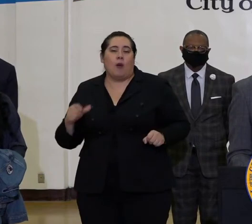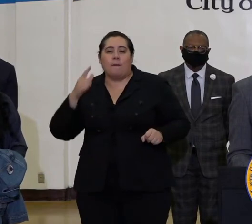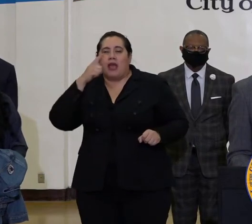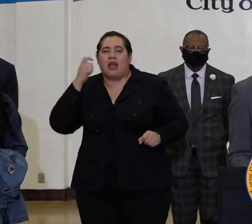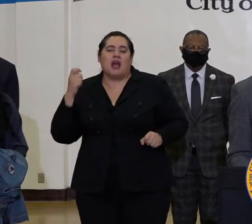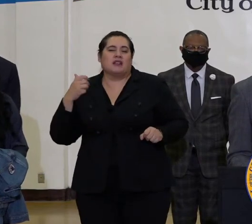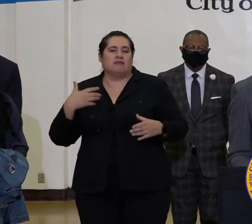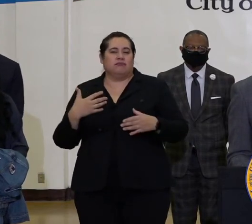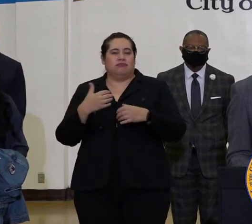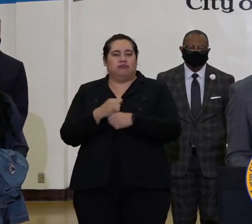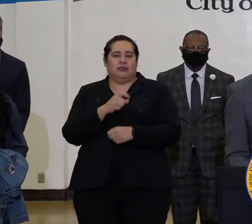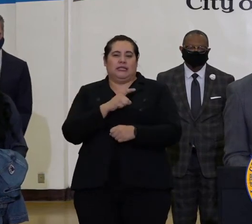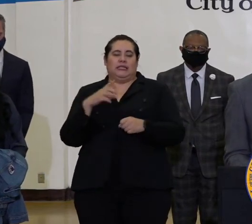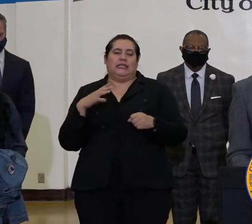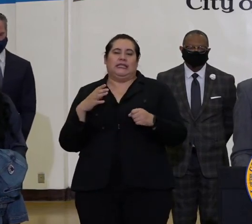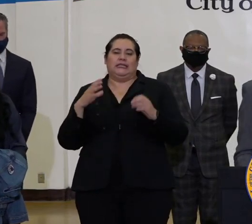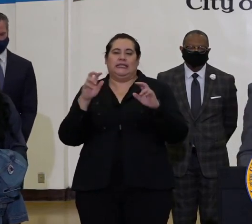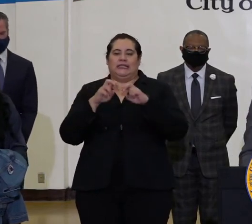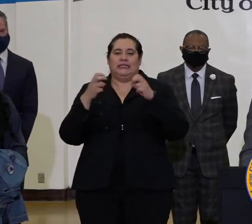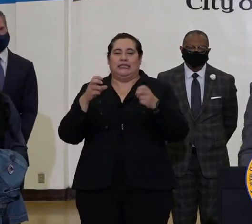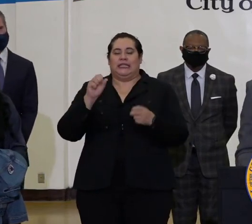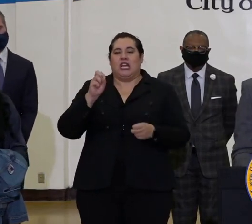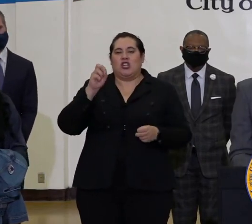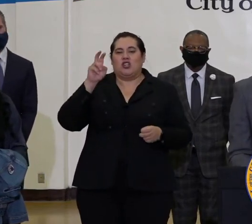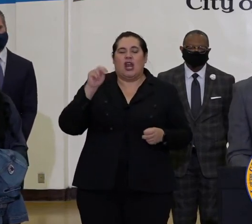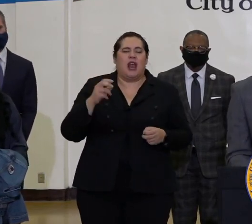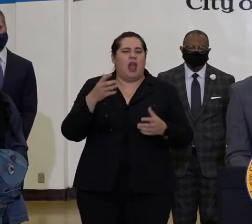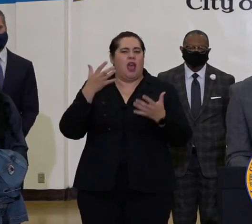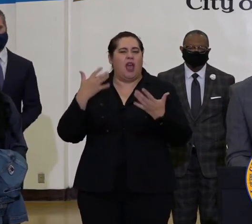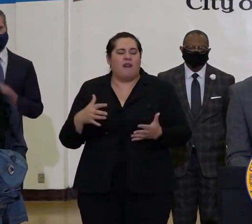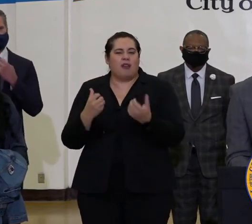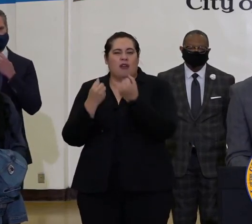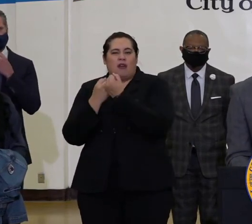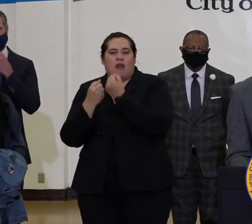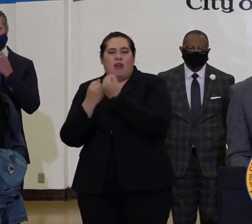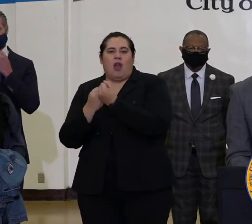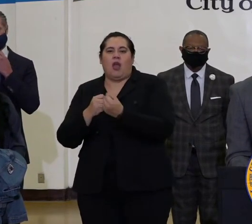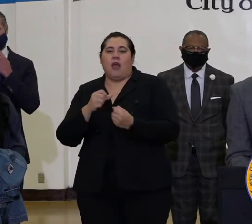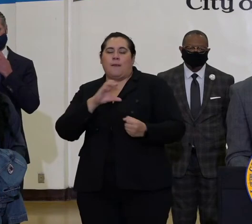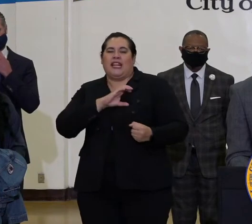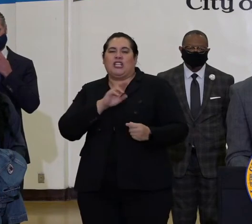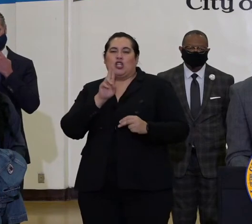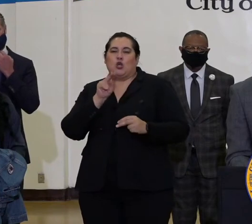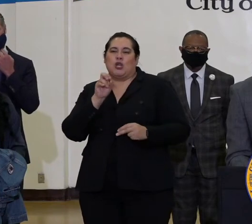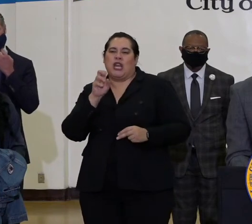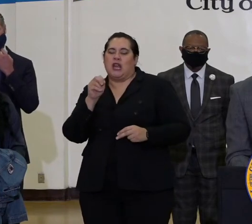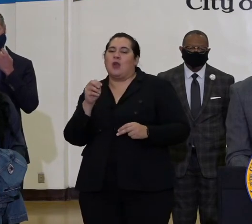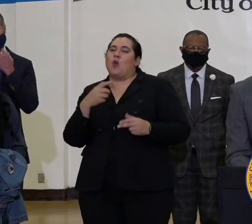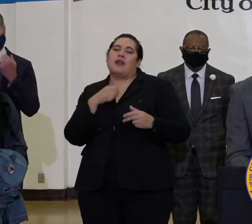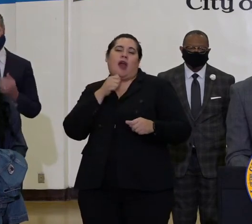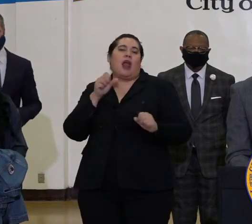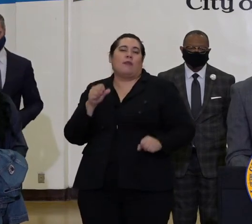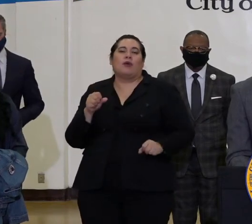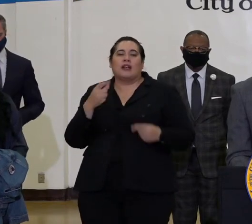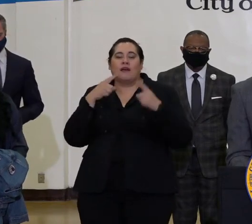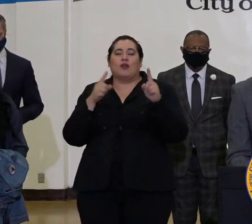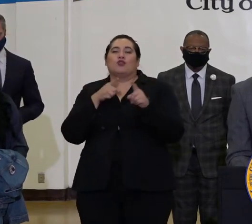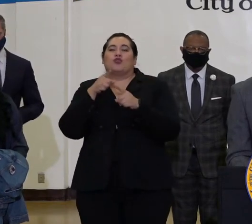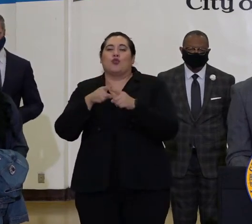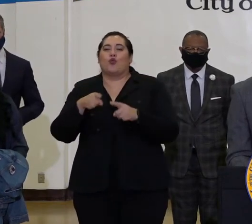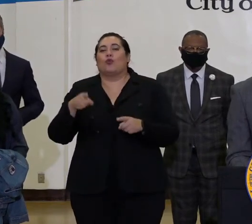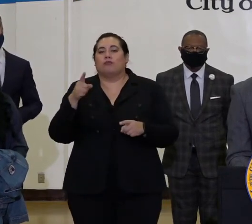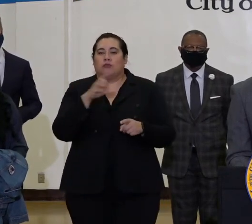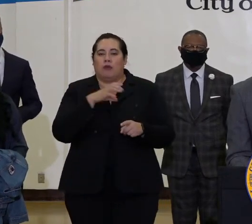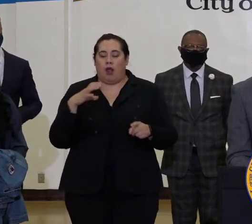truncated legislative session and heavy lobbying by police unions, to get that to the floor. And so we huddled